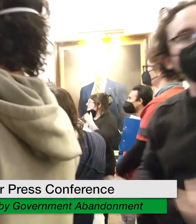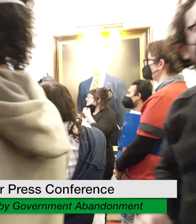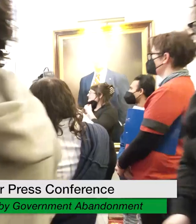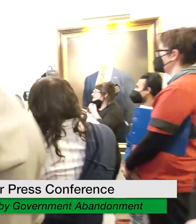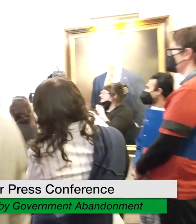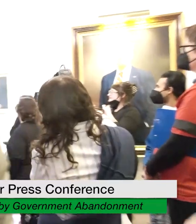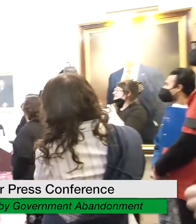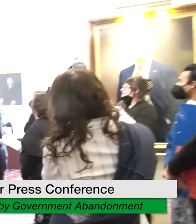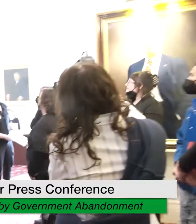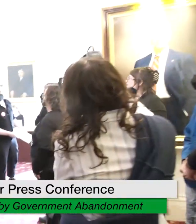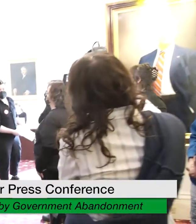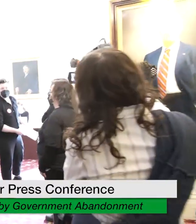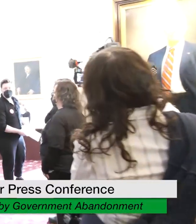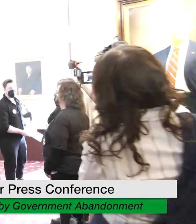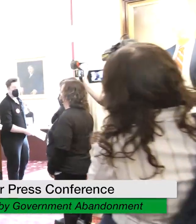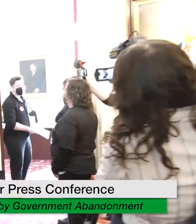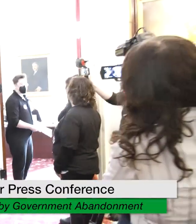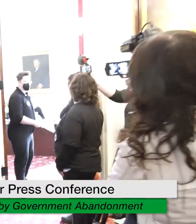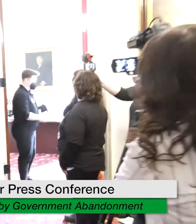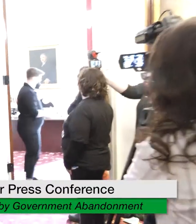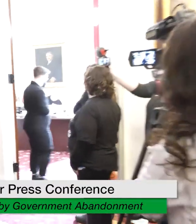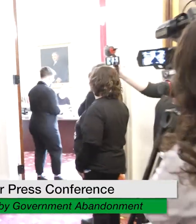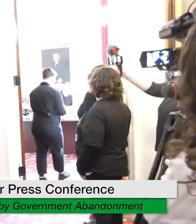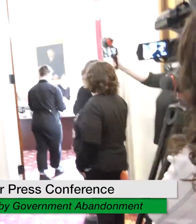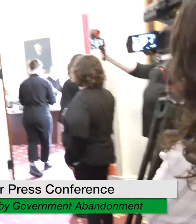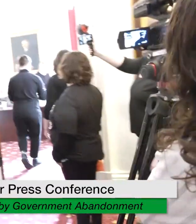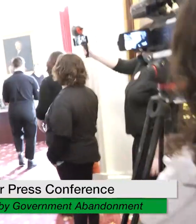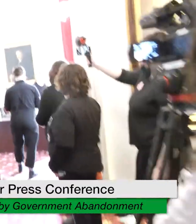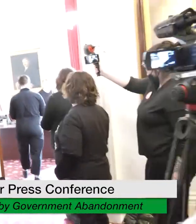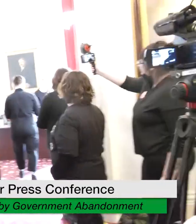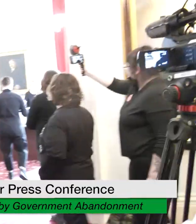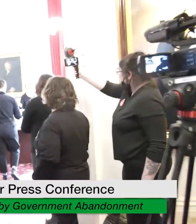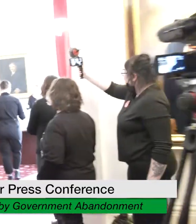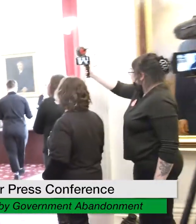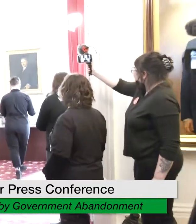I took back humanity. And I was